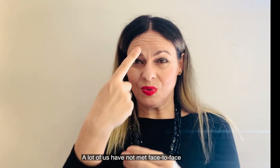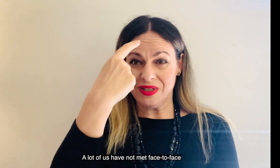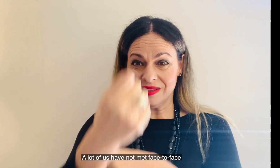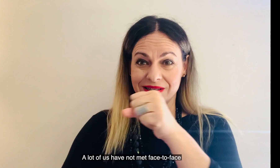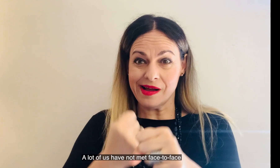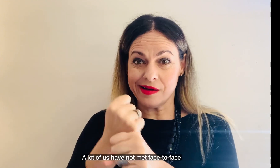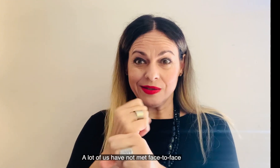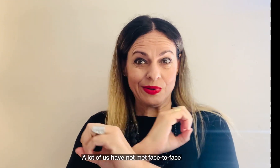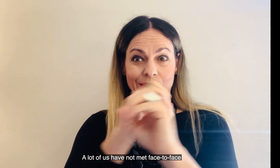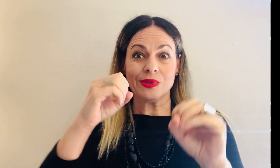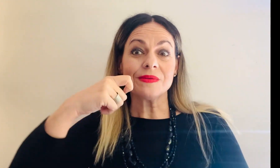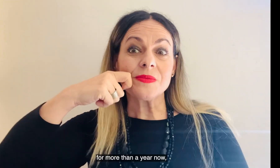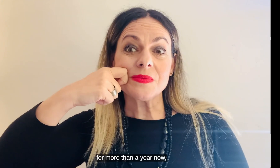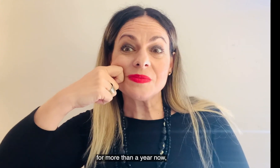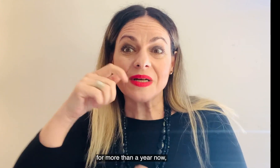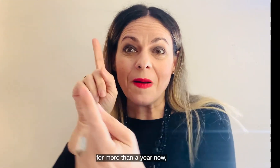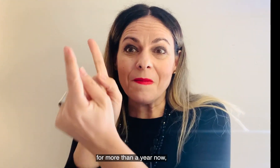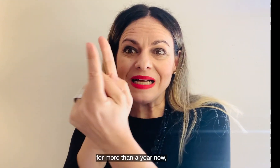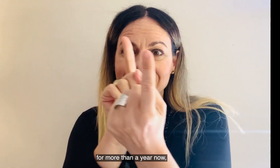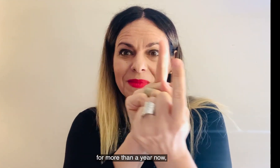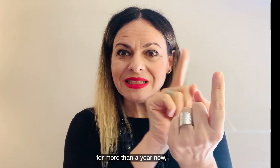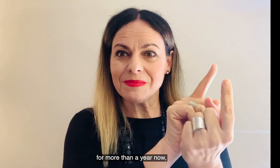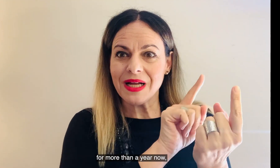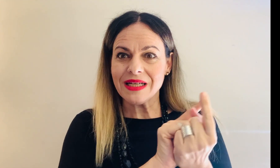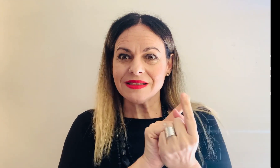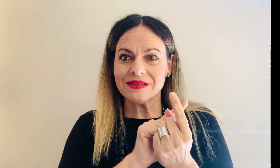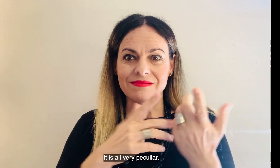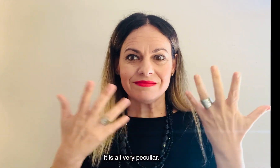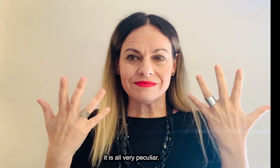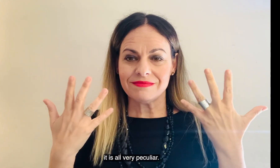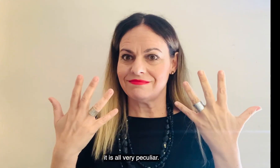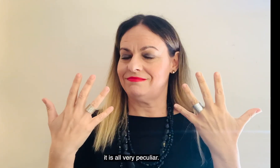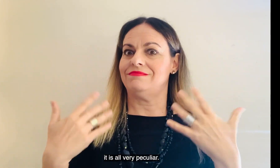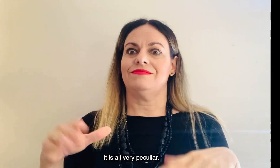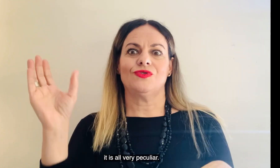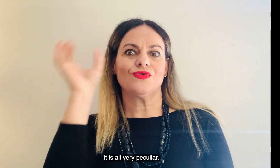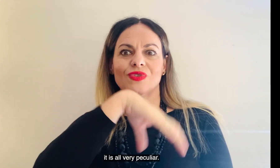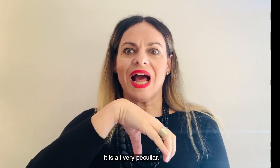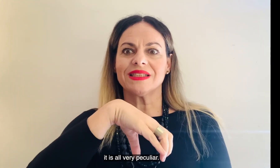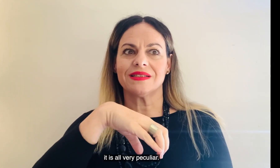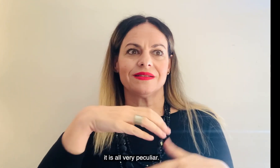lot of us have not met face-to-face for more than a year now. It is all very peculiar.